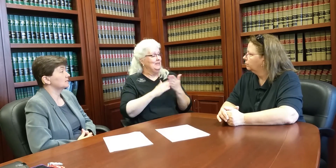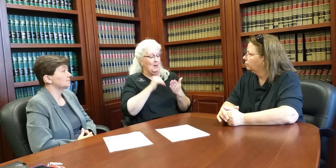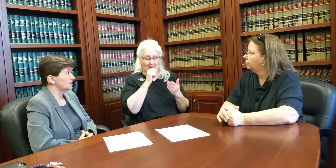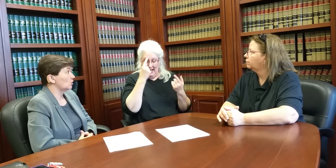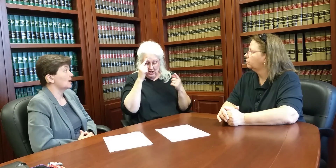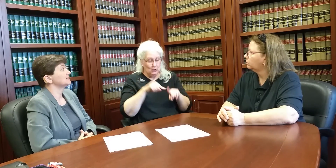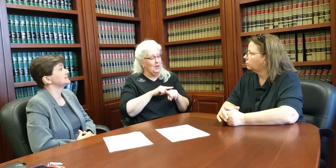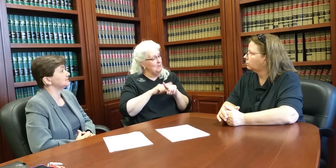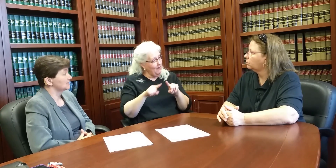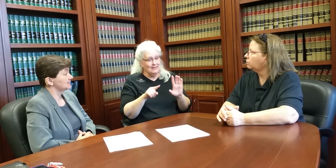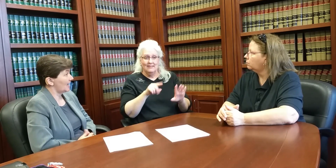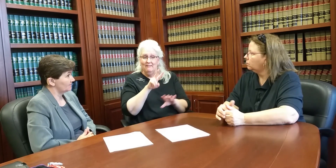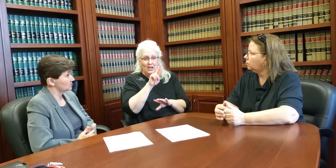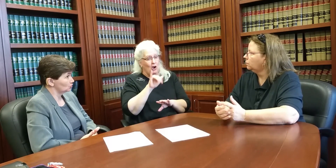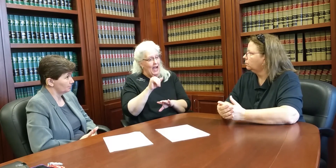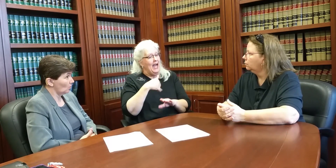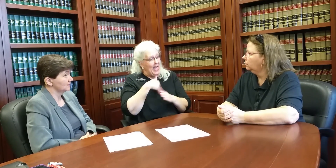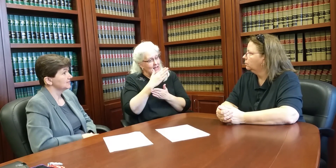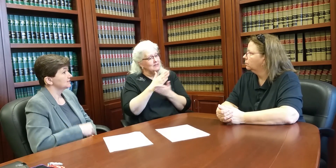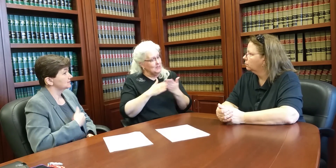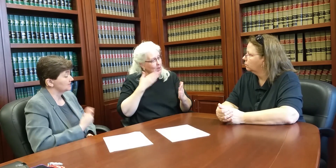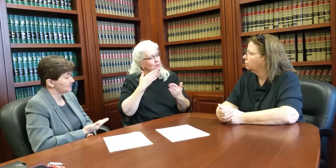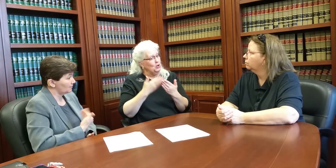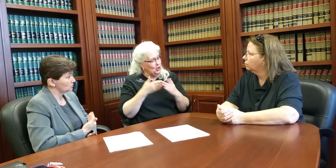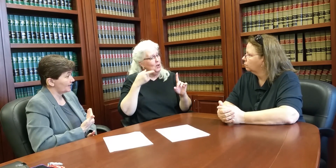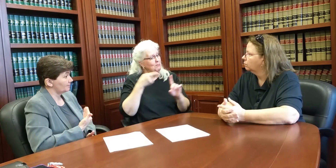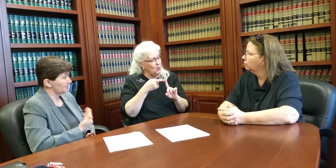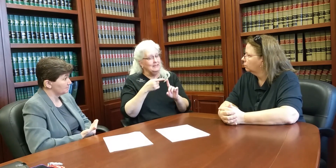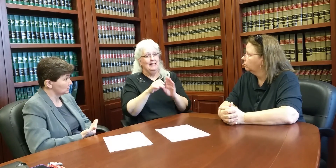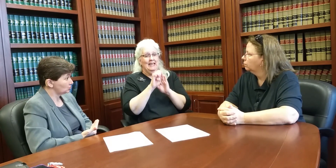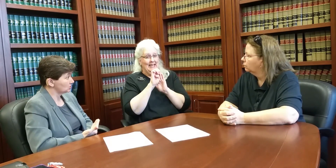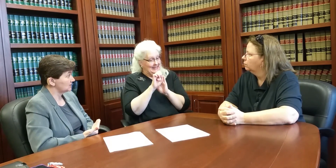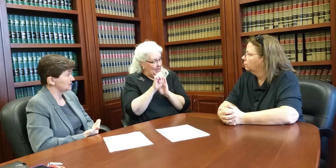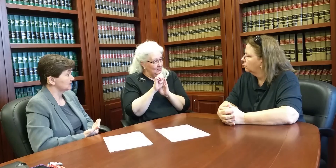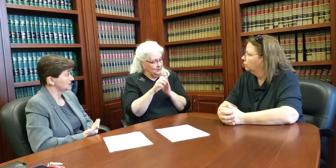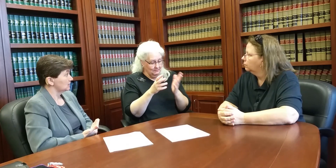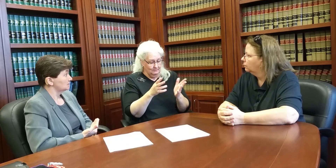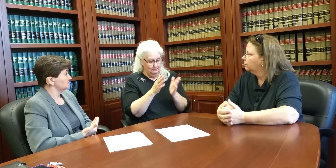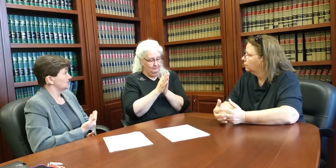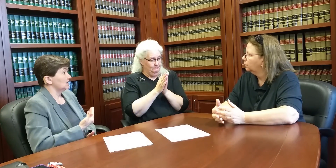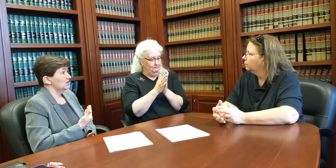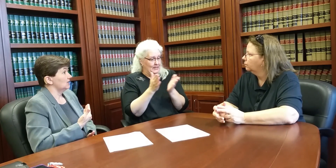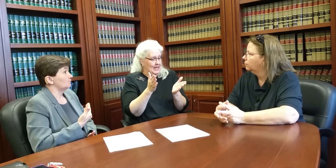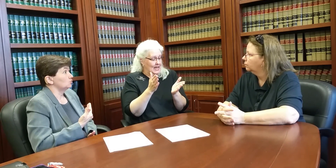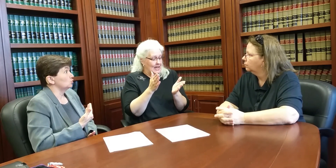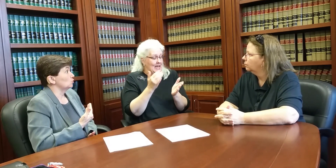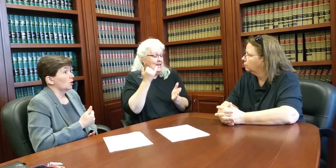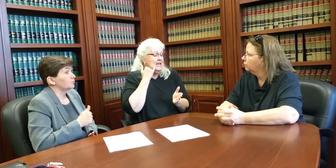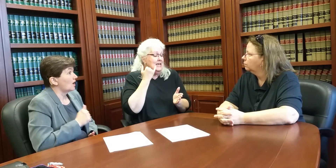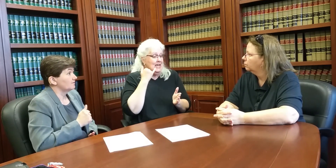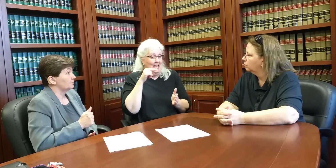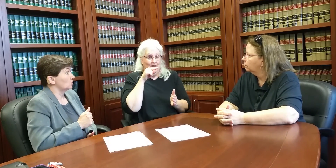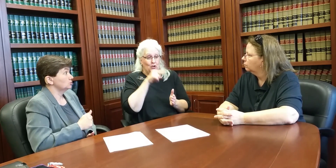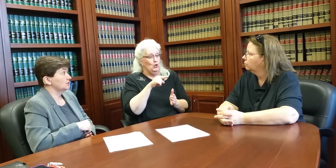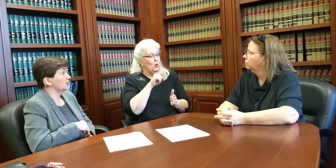the BRI does have its good point. Some examples that have been mentioned is if you are a private person and